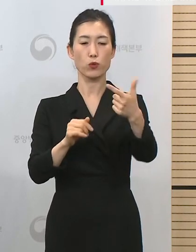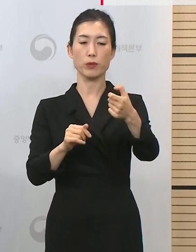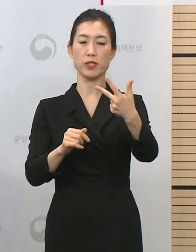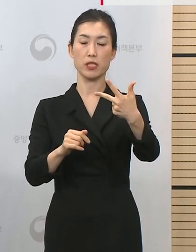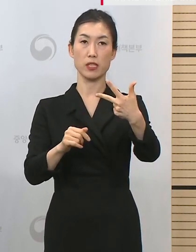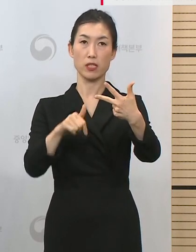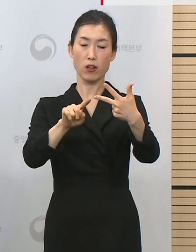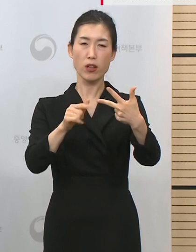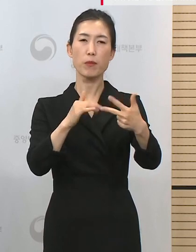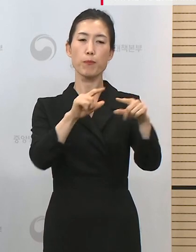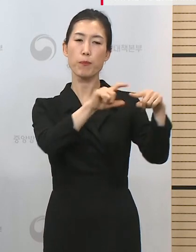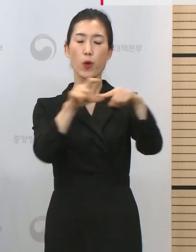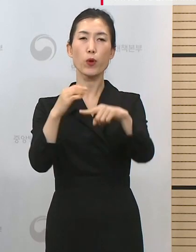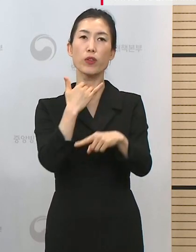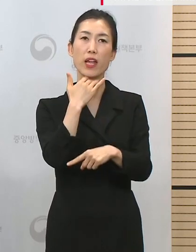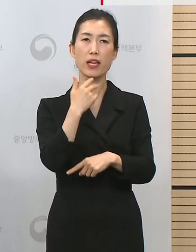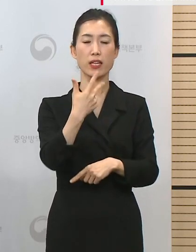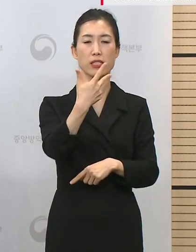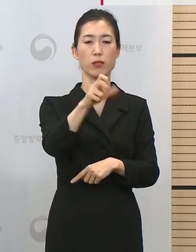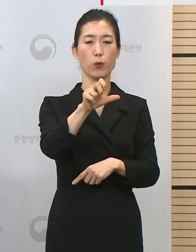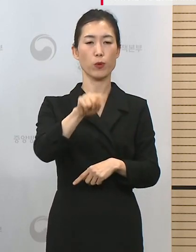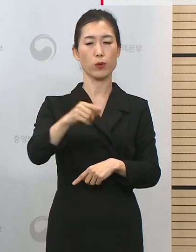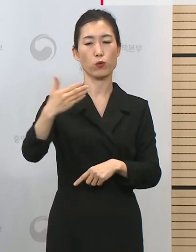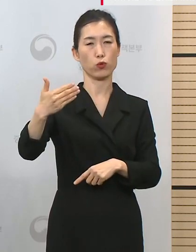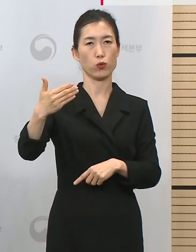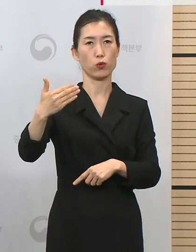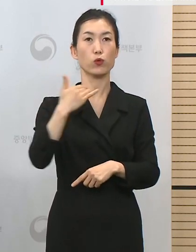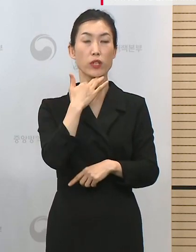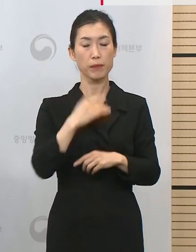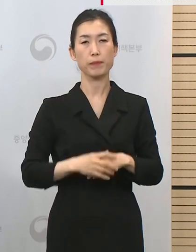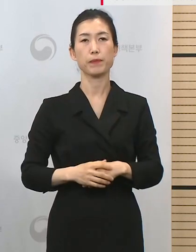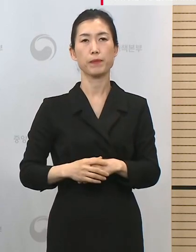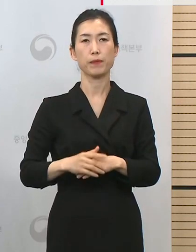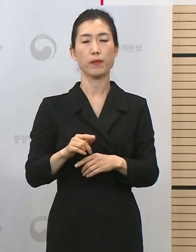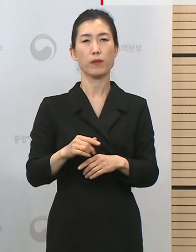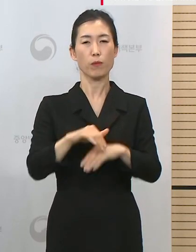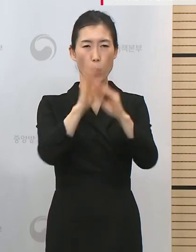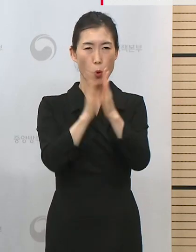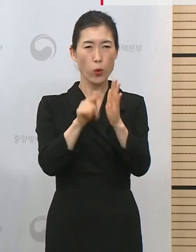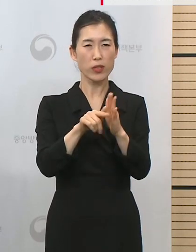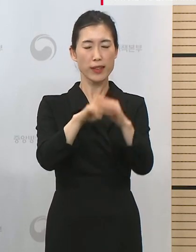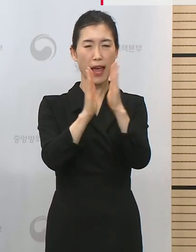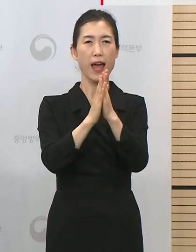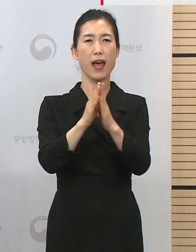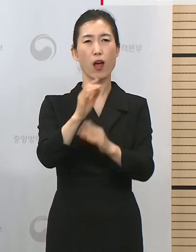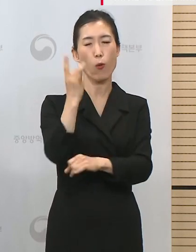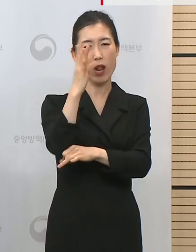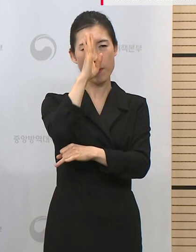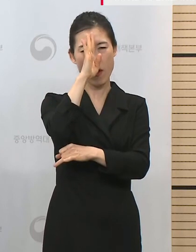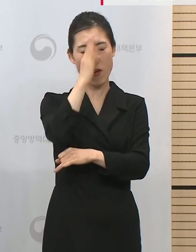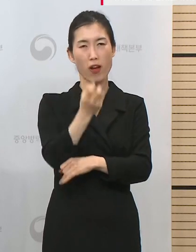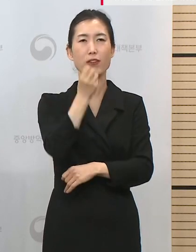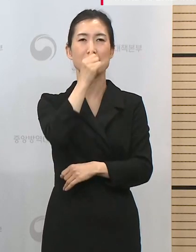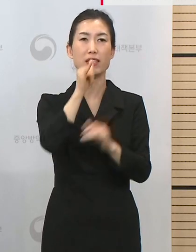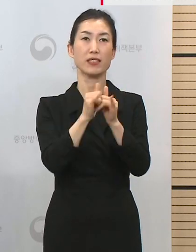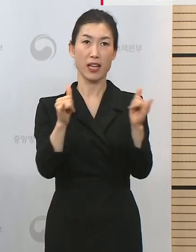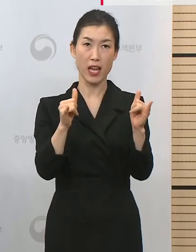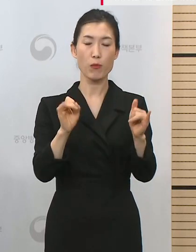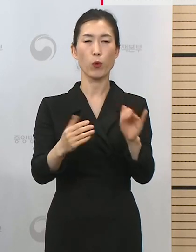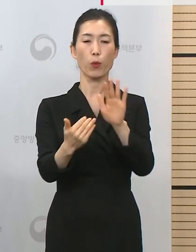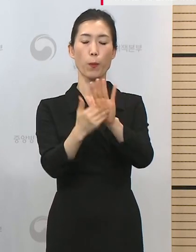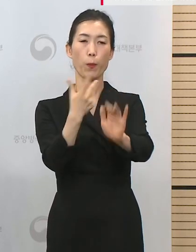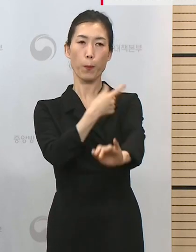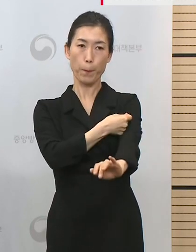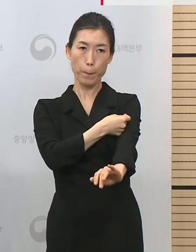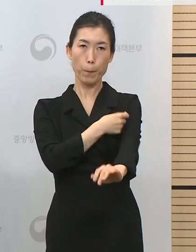the 67 cases, the average rate was 79, and all of